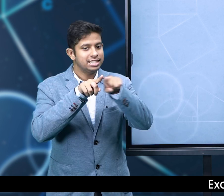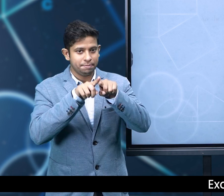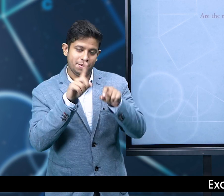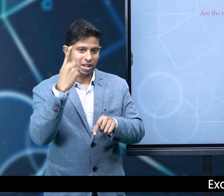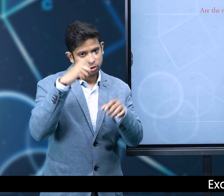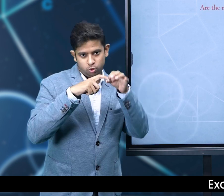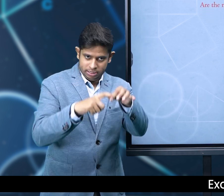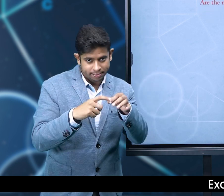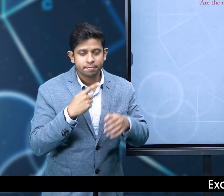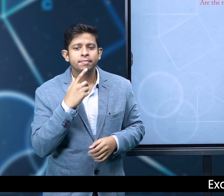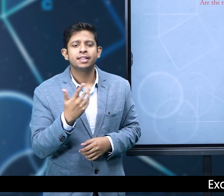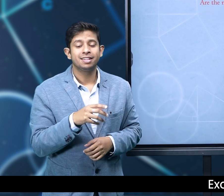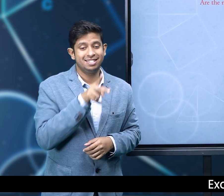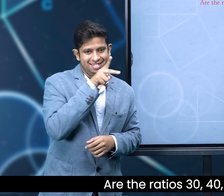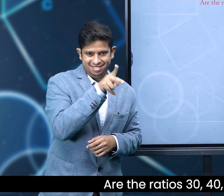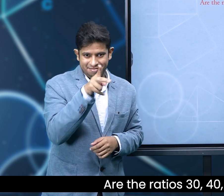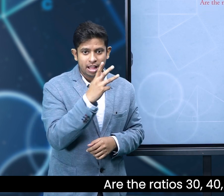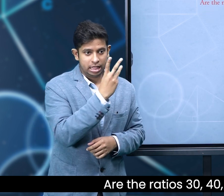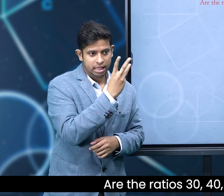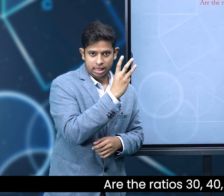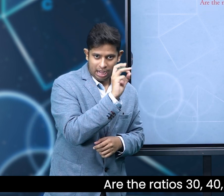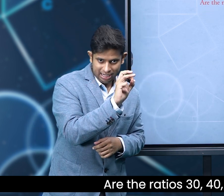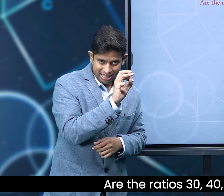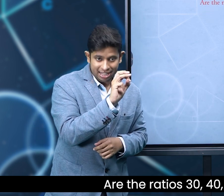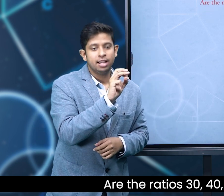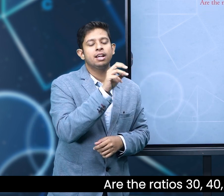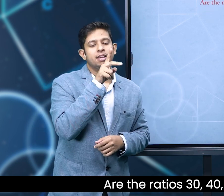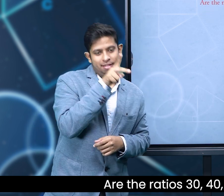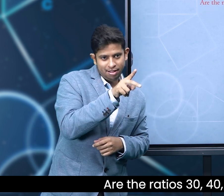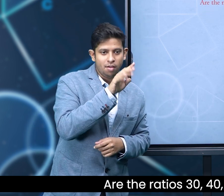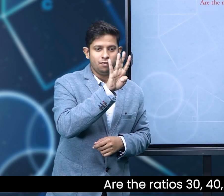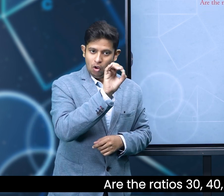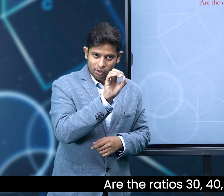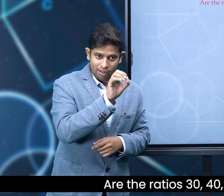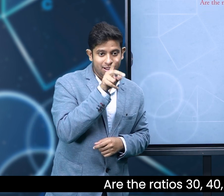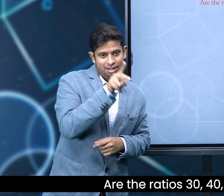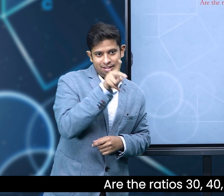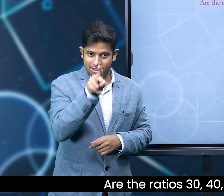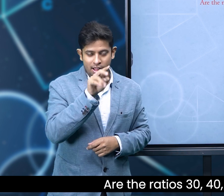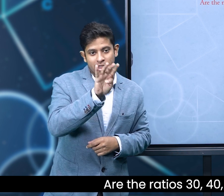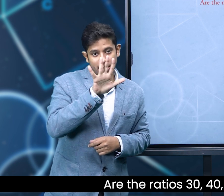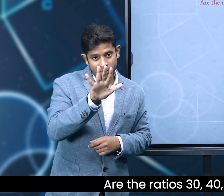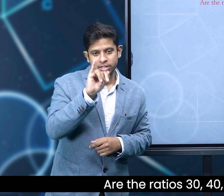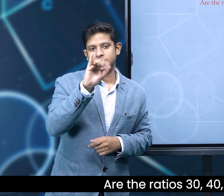Example 1. Are the ratios 30, 40, 45 and 60 in